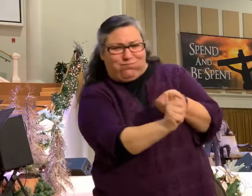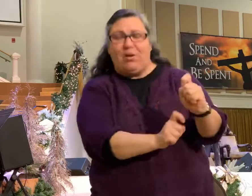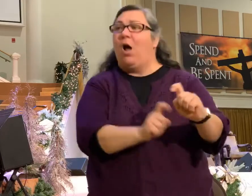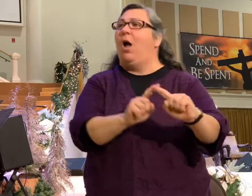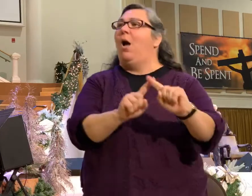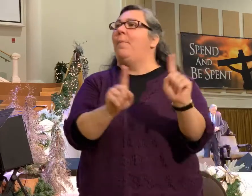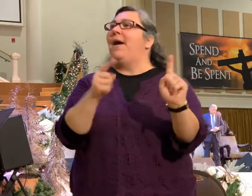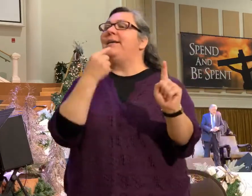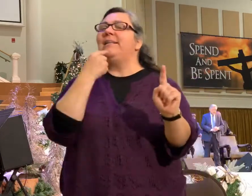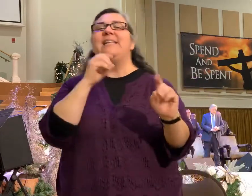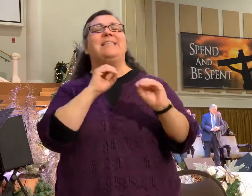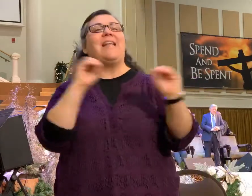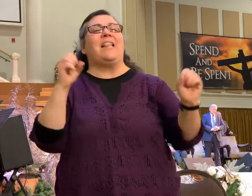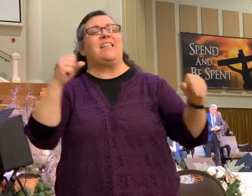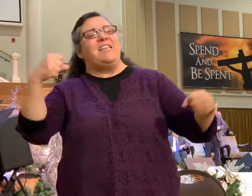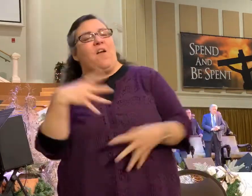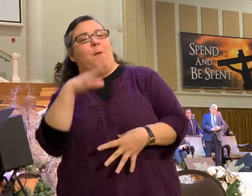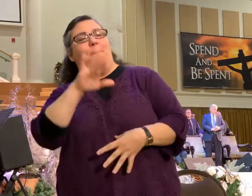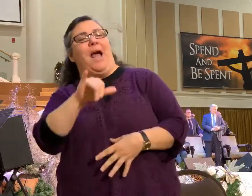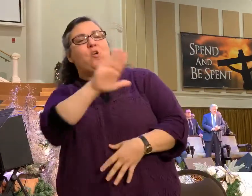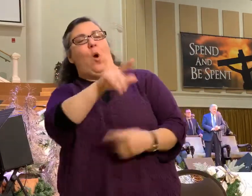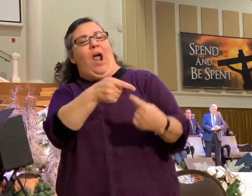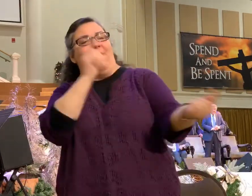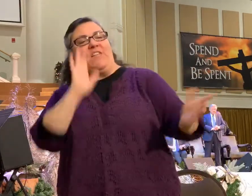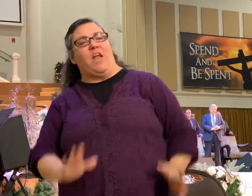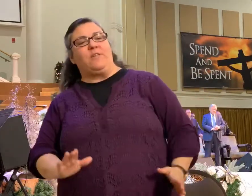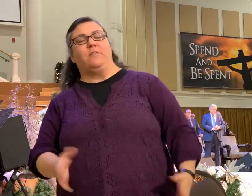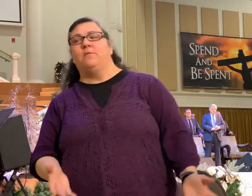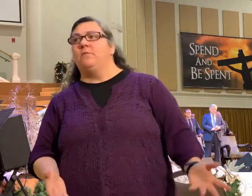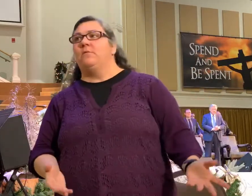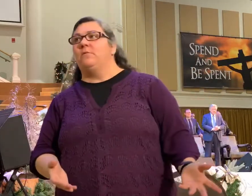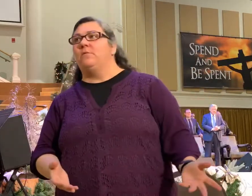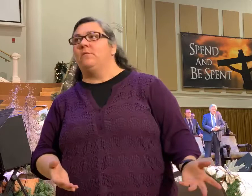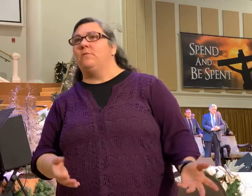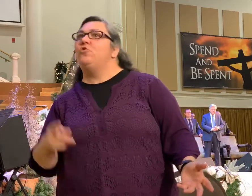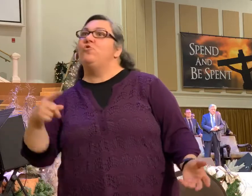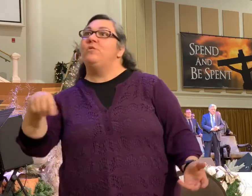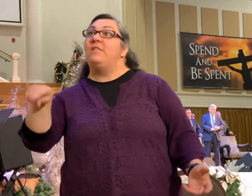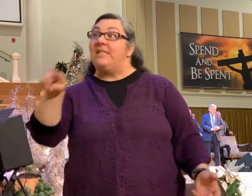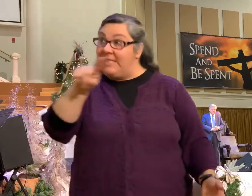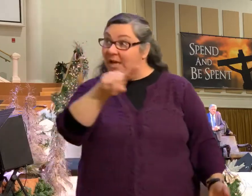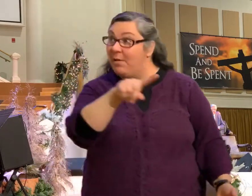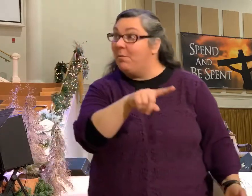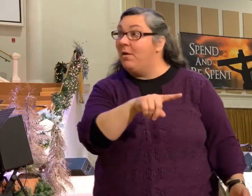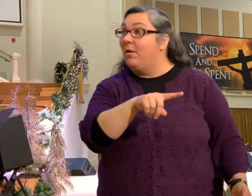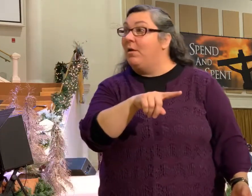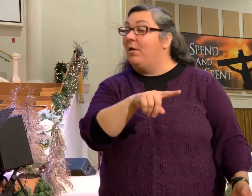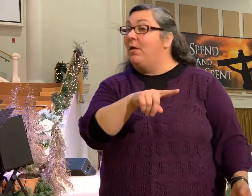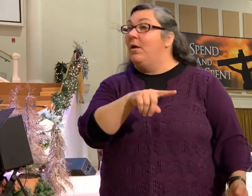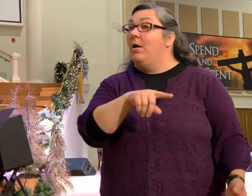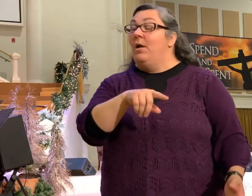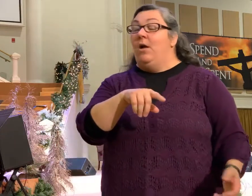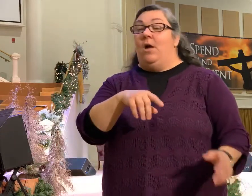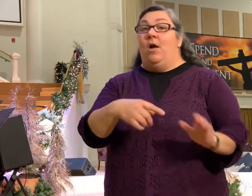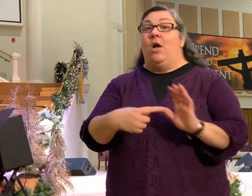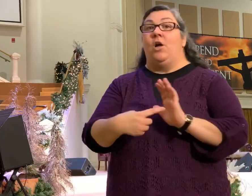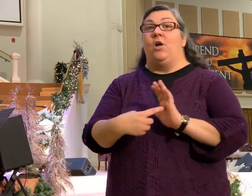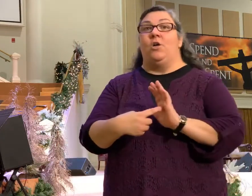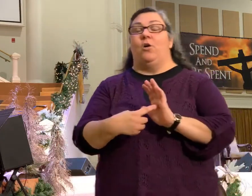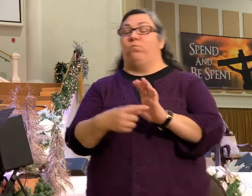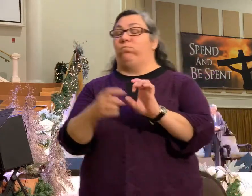nothing terrified by your adversaries. Which is to them an evident token of